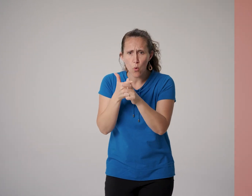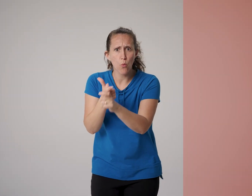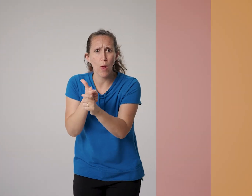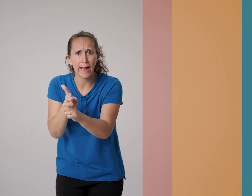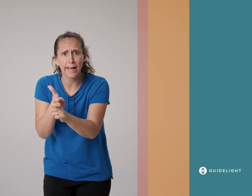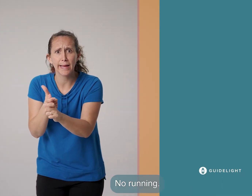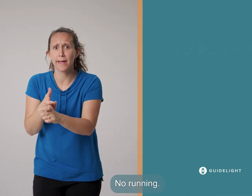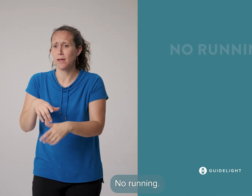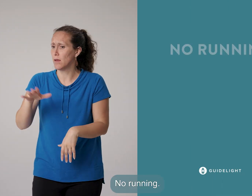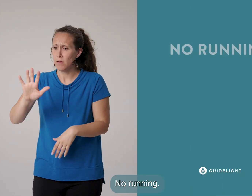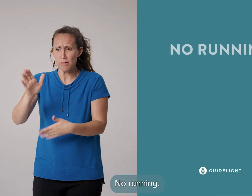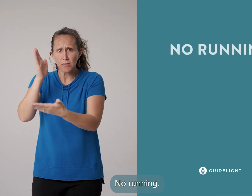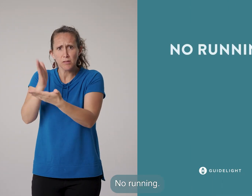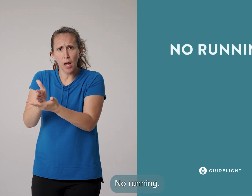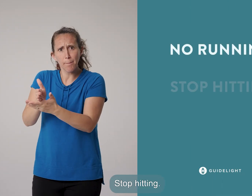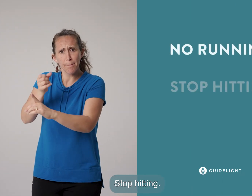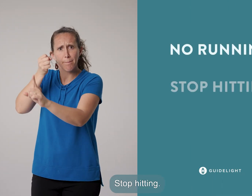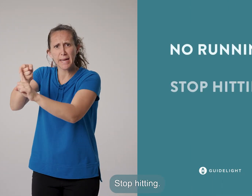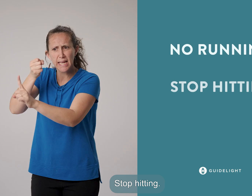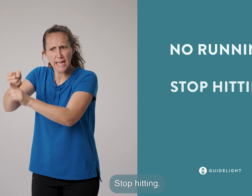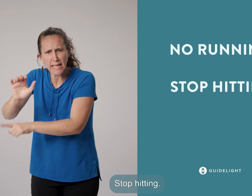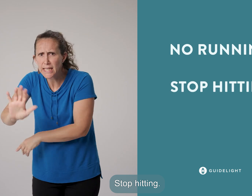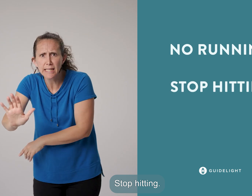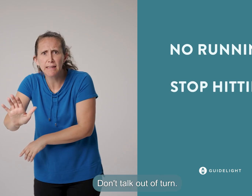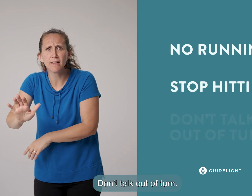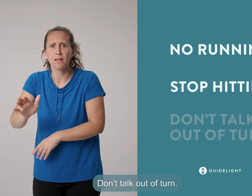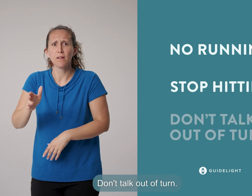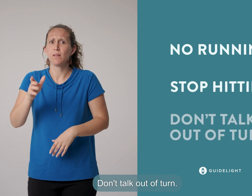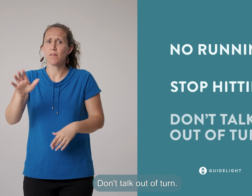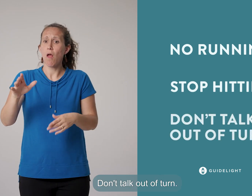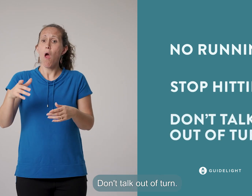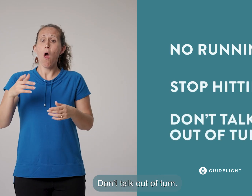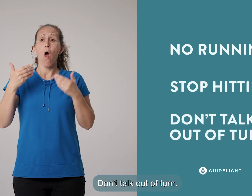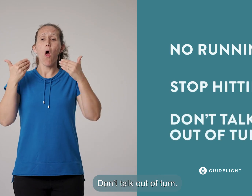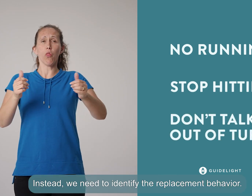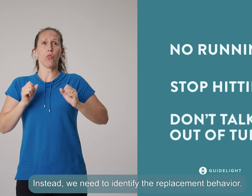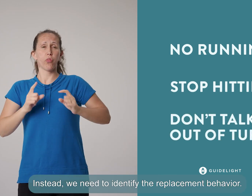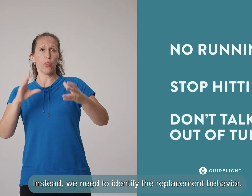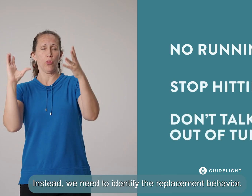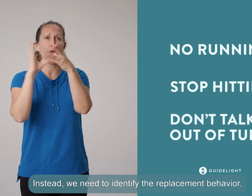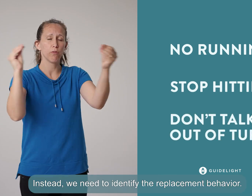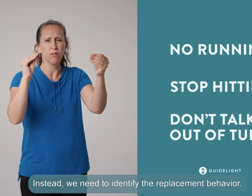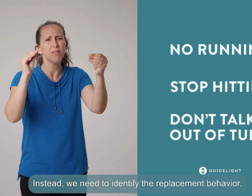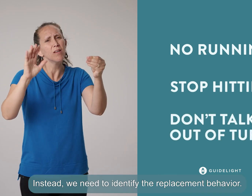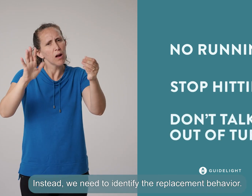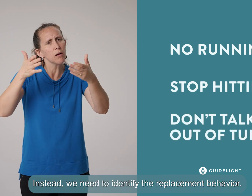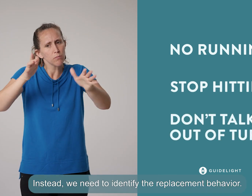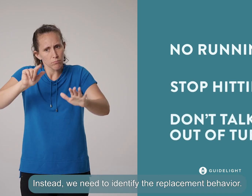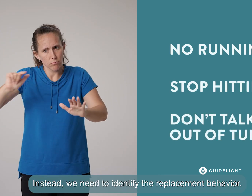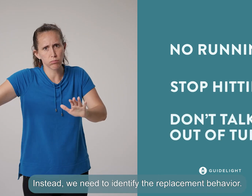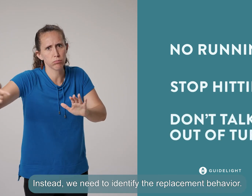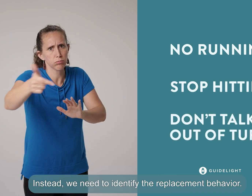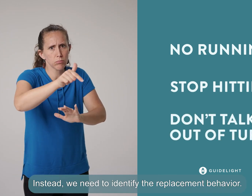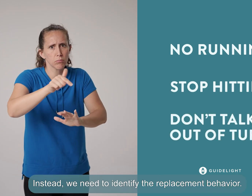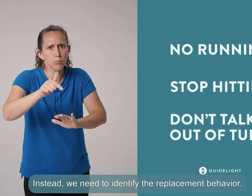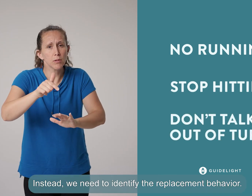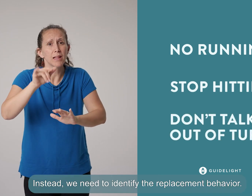No running, stop hitting, don't talk out of turn. Instead, we need to identify the replacement behavior.